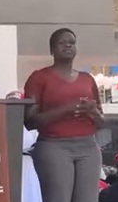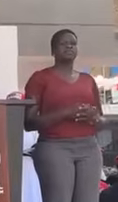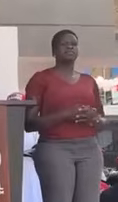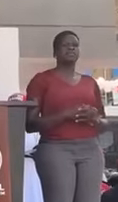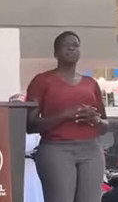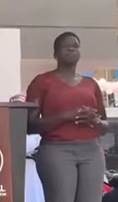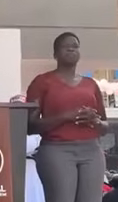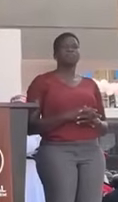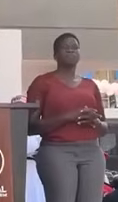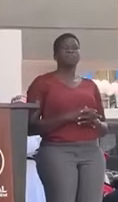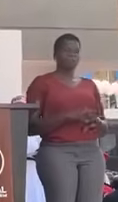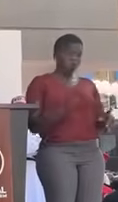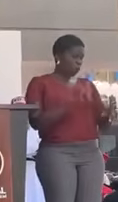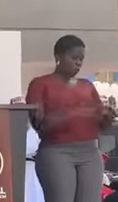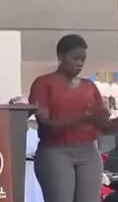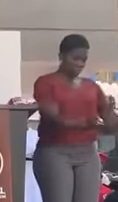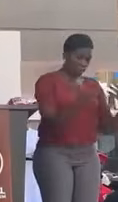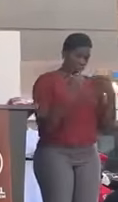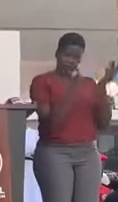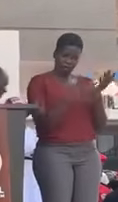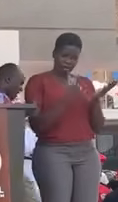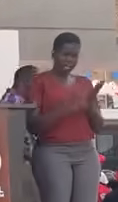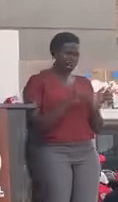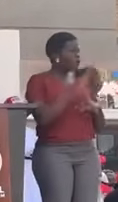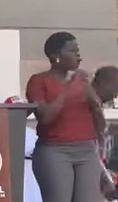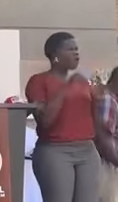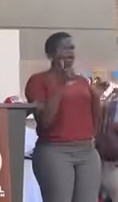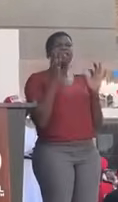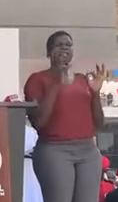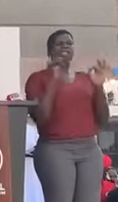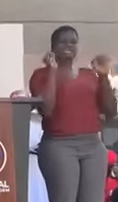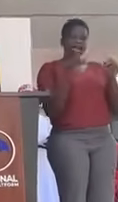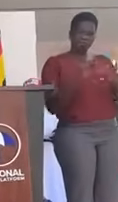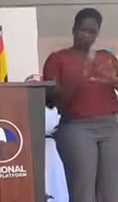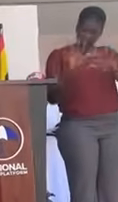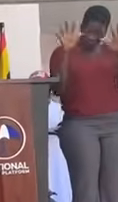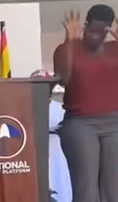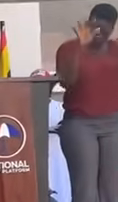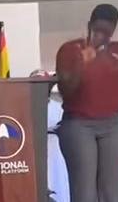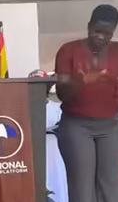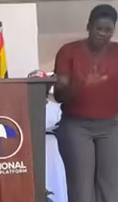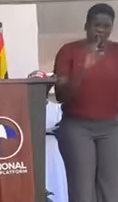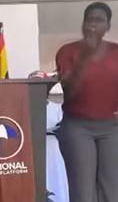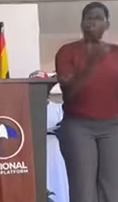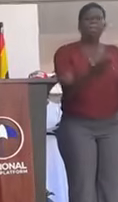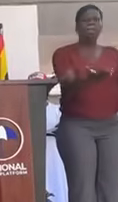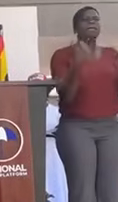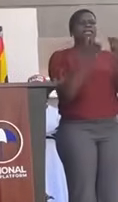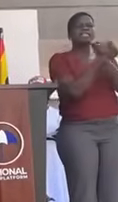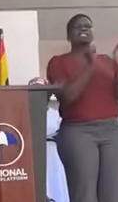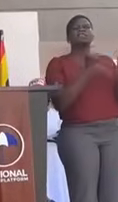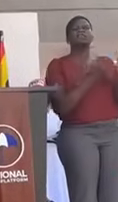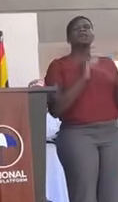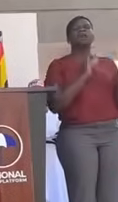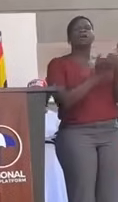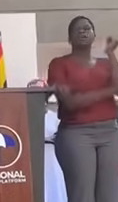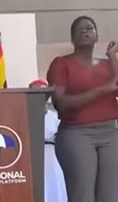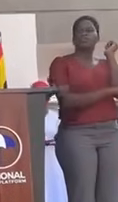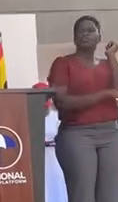bwe tufuna ggwanga ebirala byonna bijja kutereera tusooke tufune eggwanga so basebo